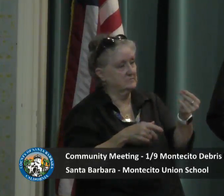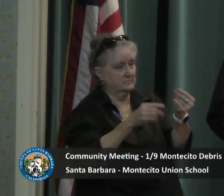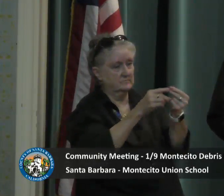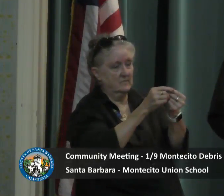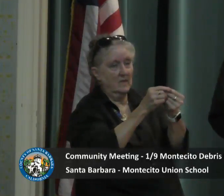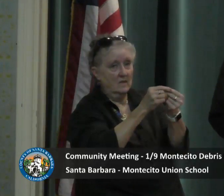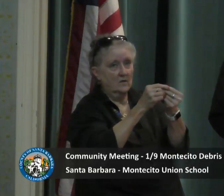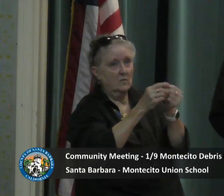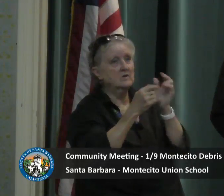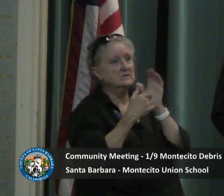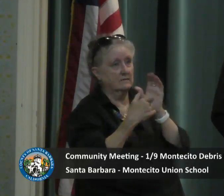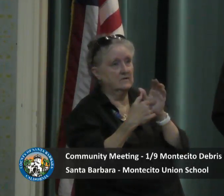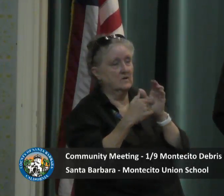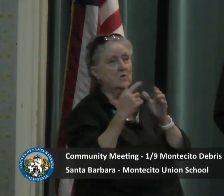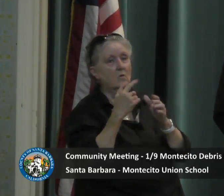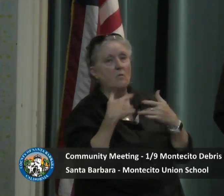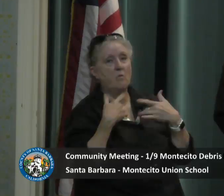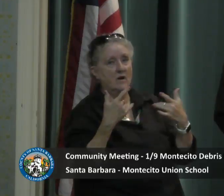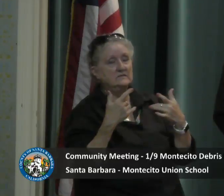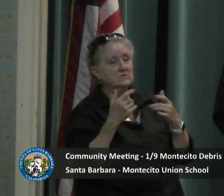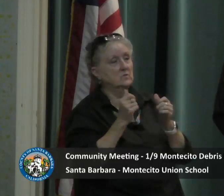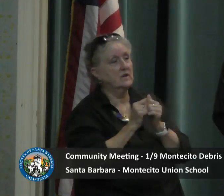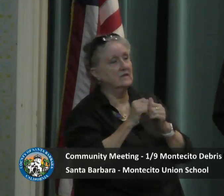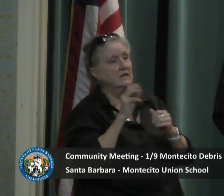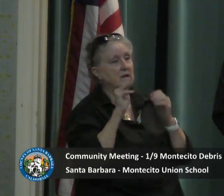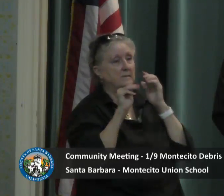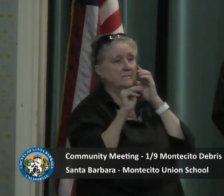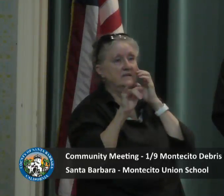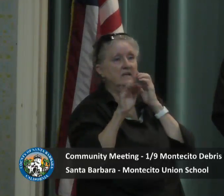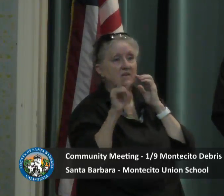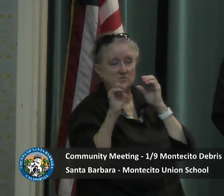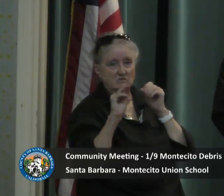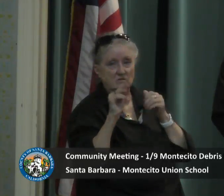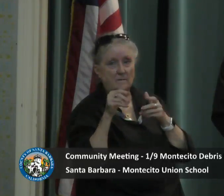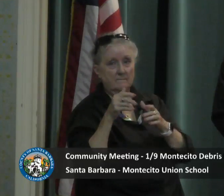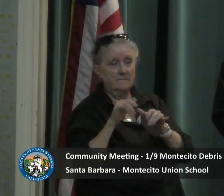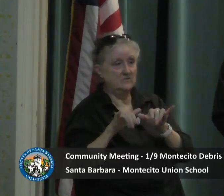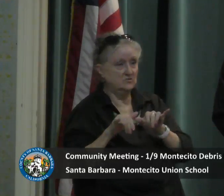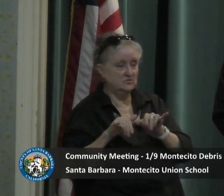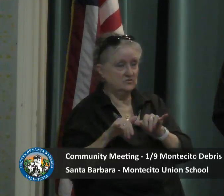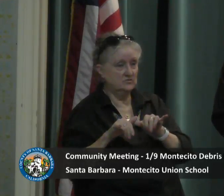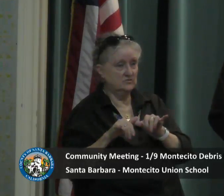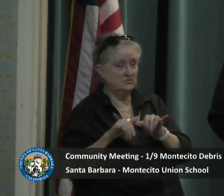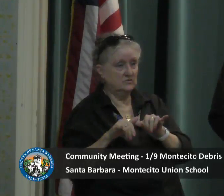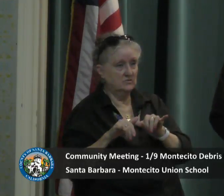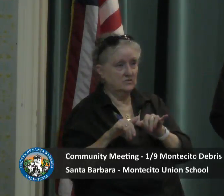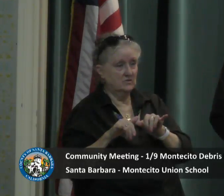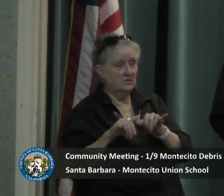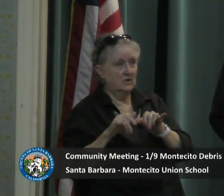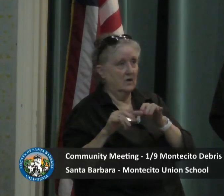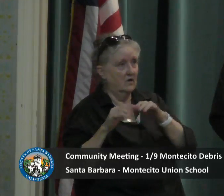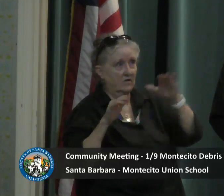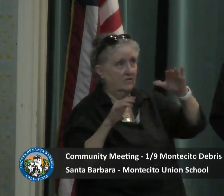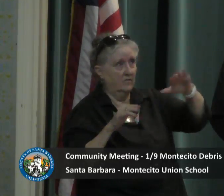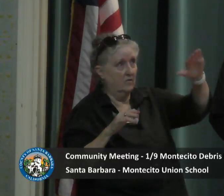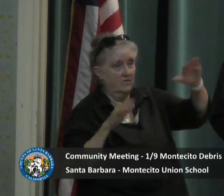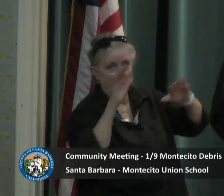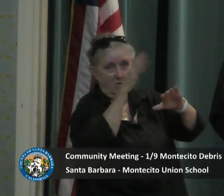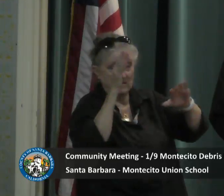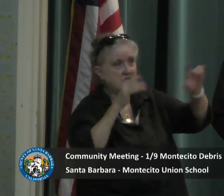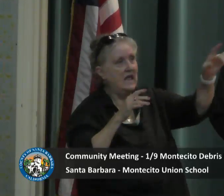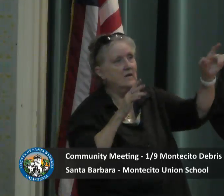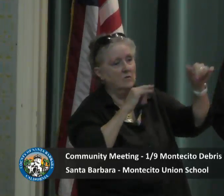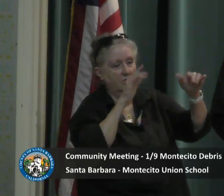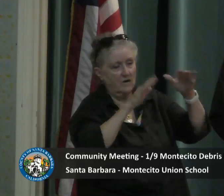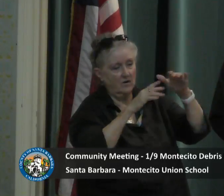that what the mitigation measures have up in the forest, what possible down in the areas below the forest, and